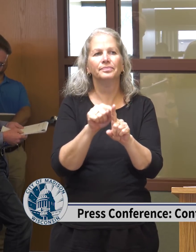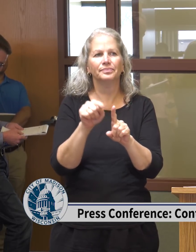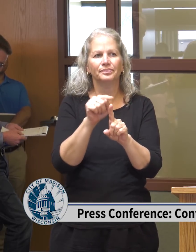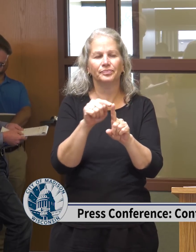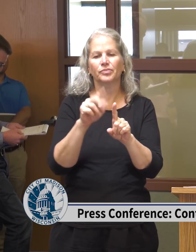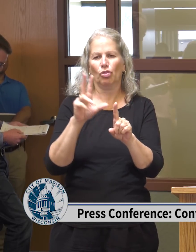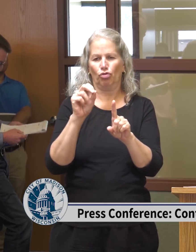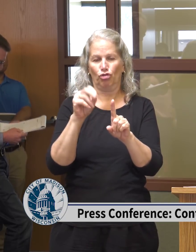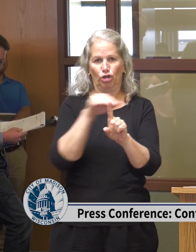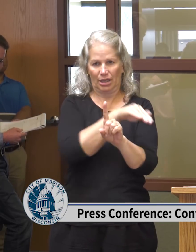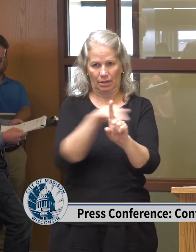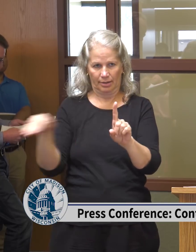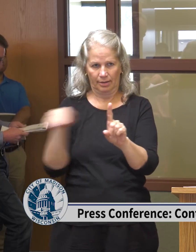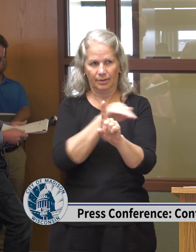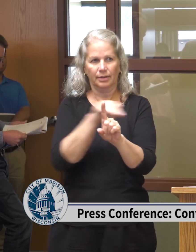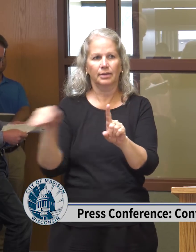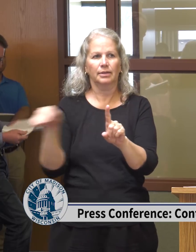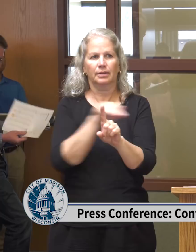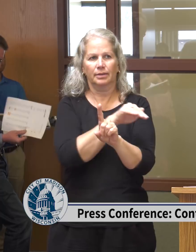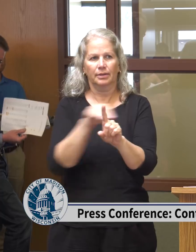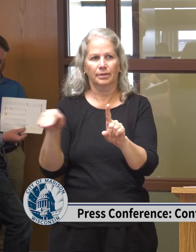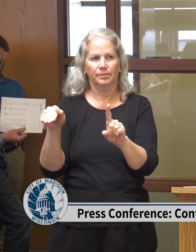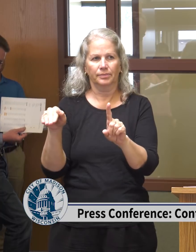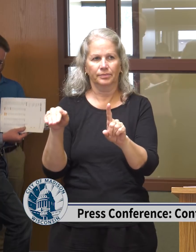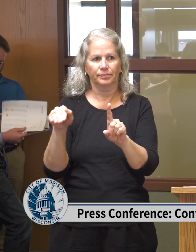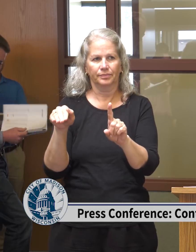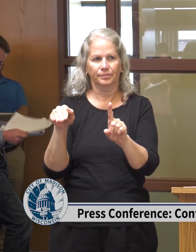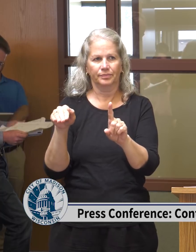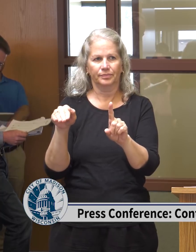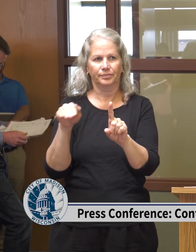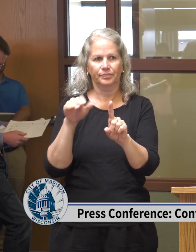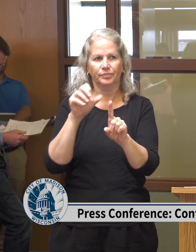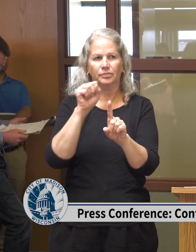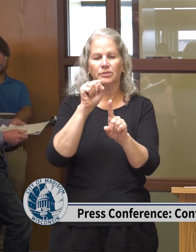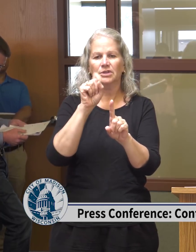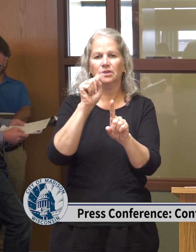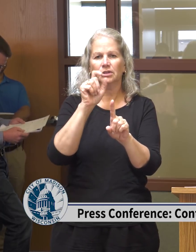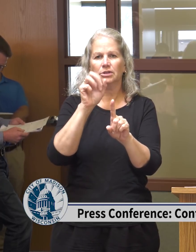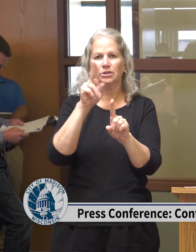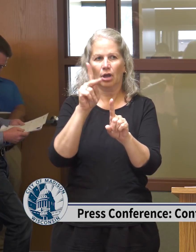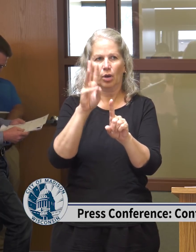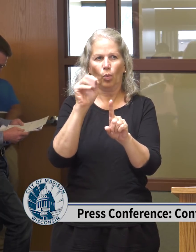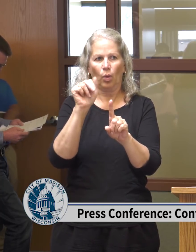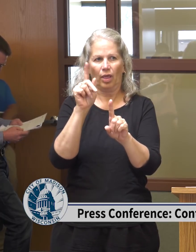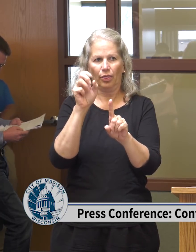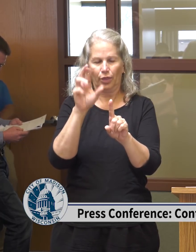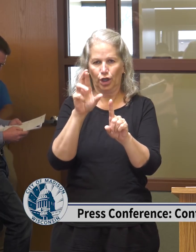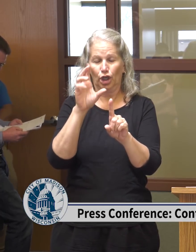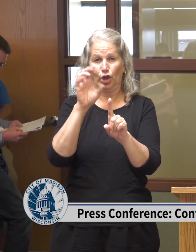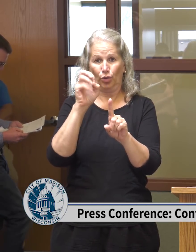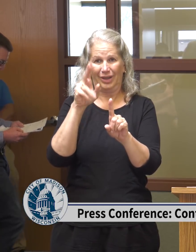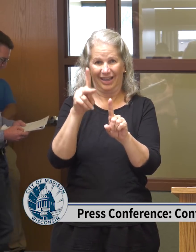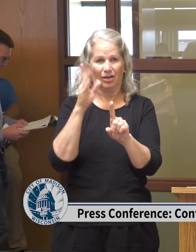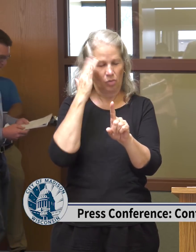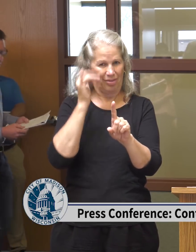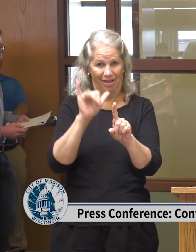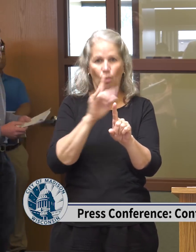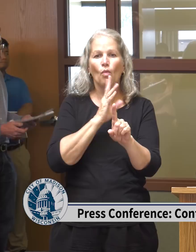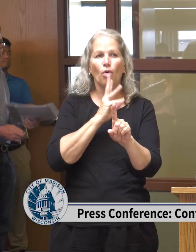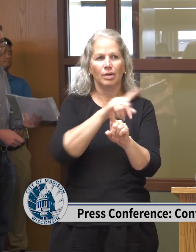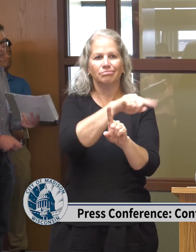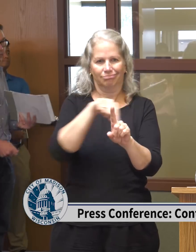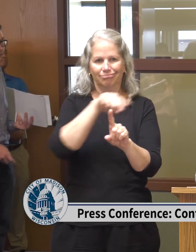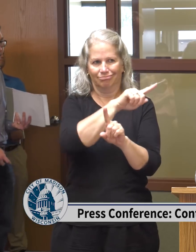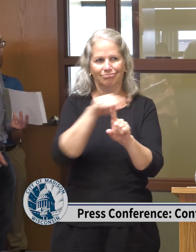Starkweather Creek intersects. We've got some additional areas around Monona Bay